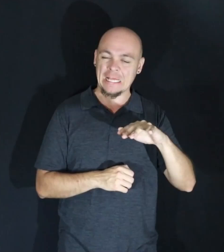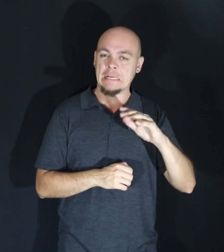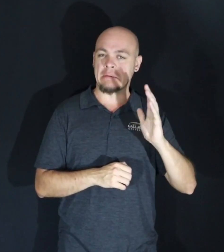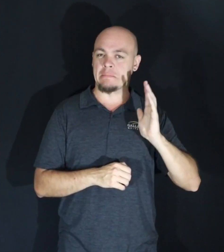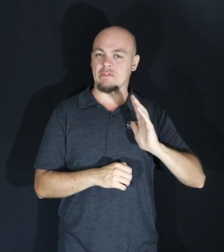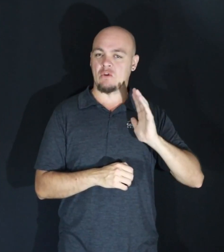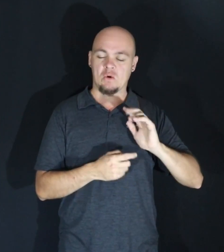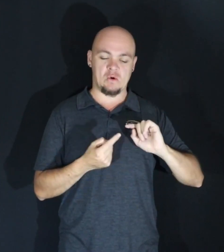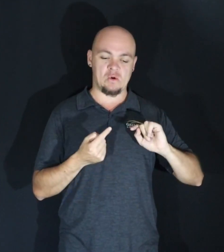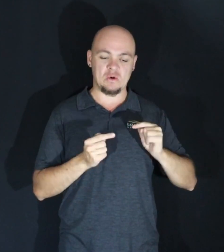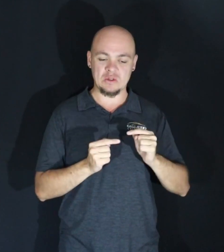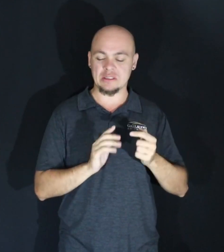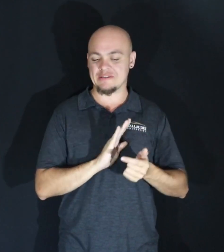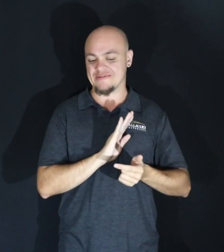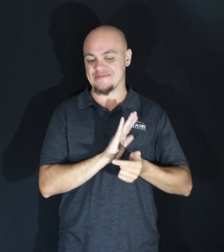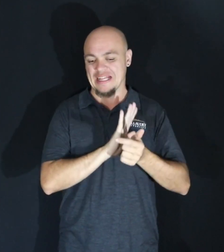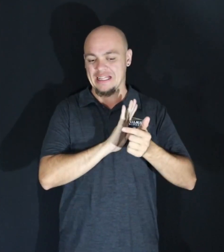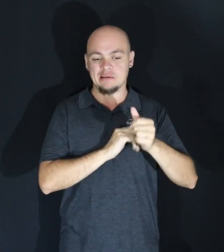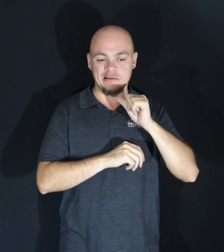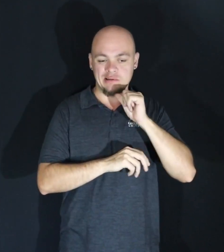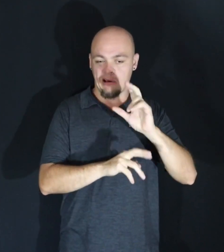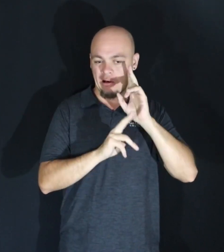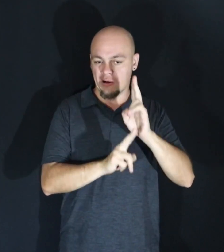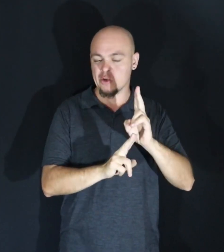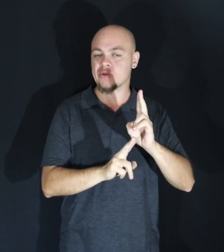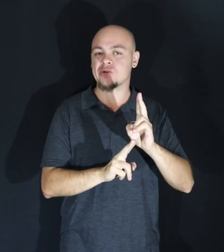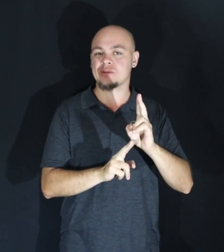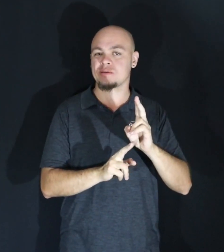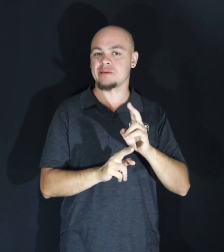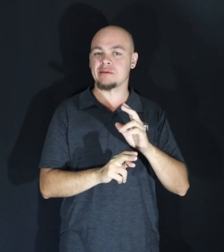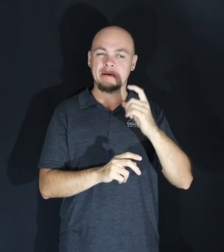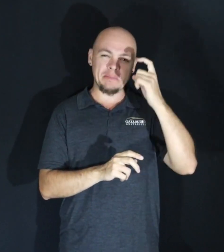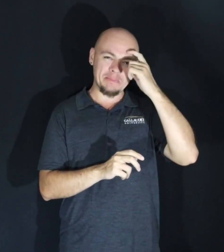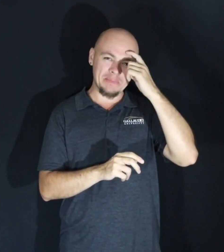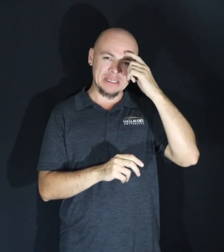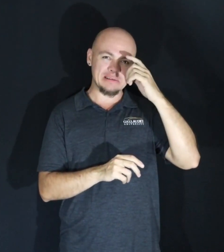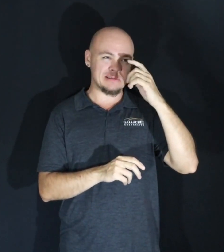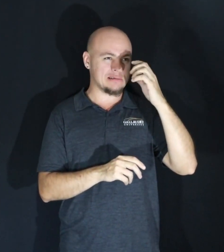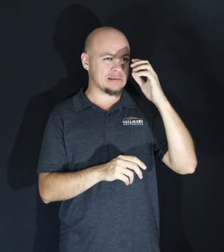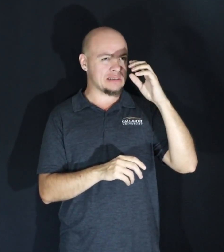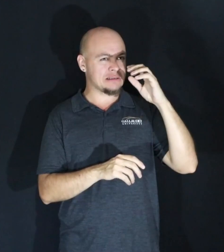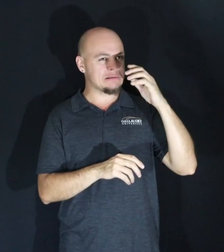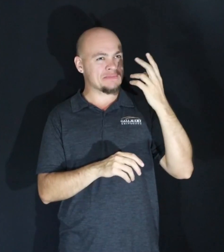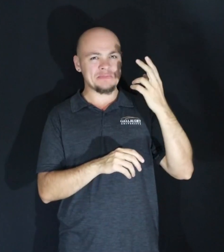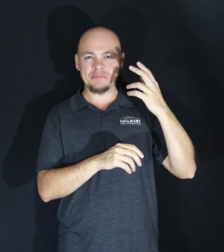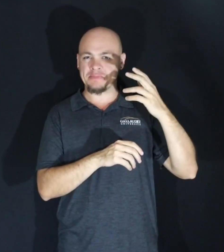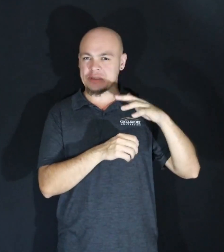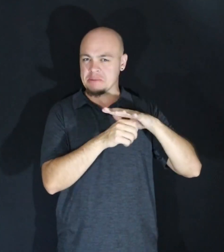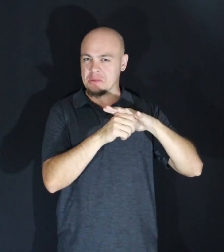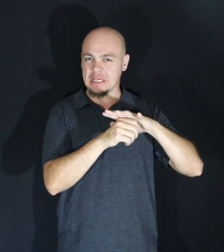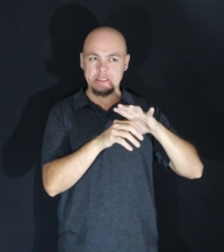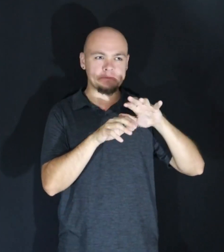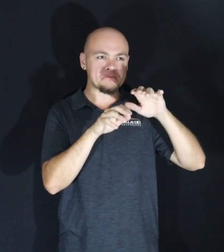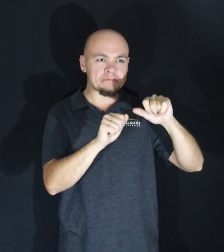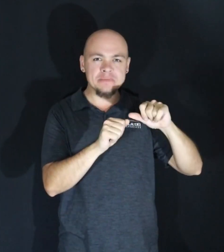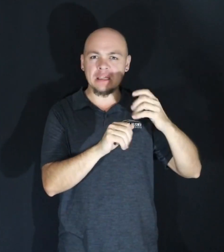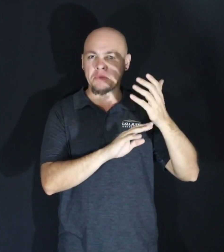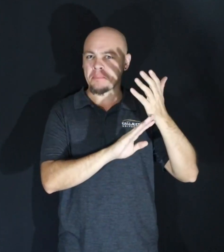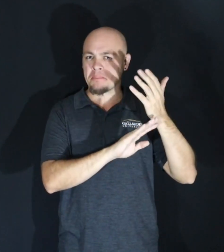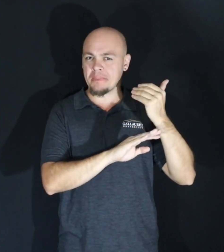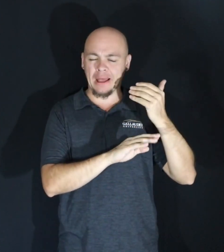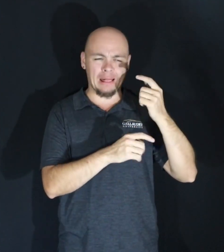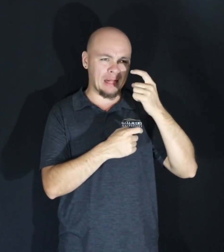hurt, violated, or dishonored. You're releasing mental space being occupied by things of the